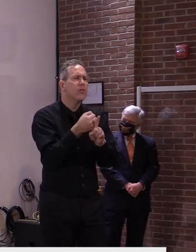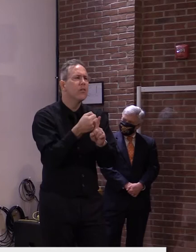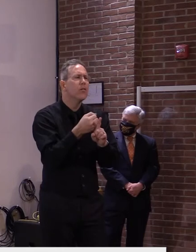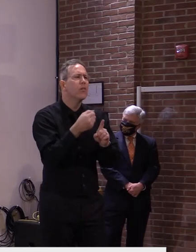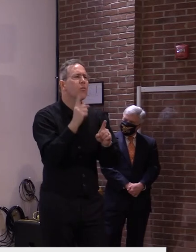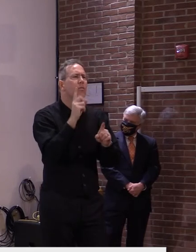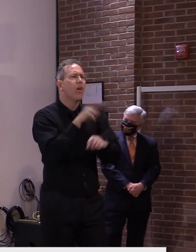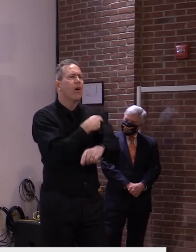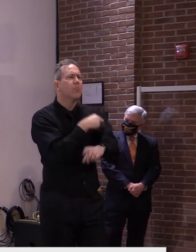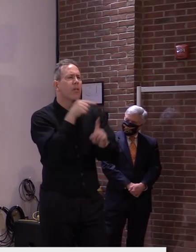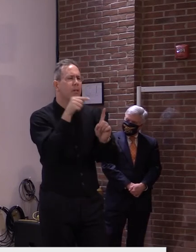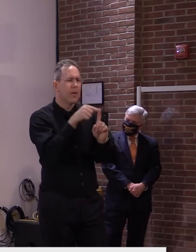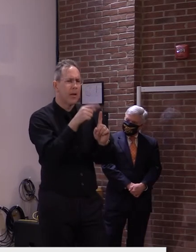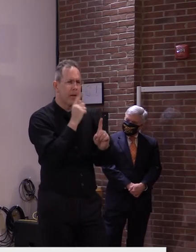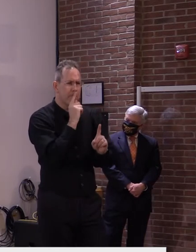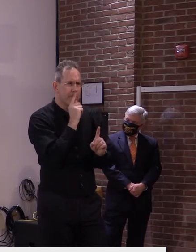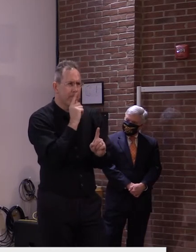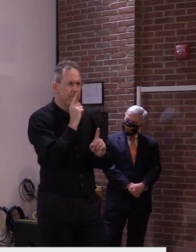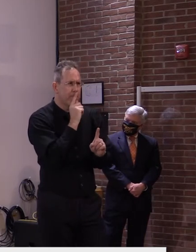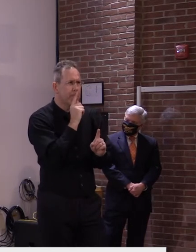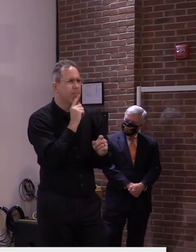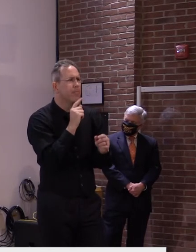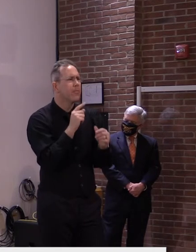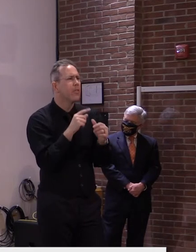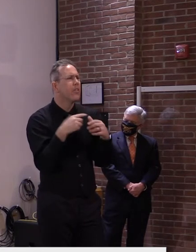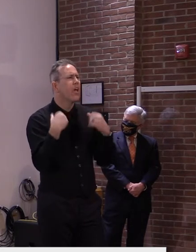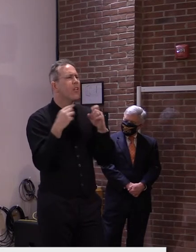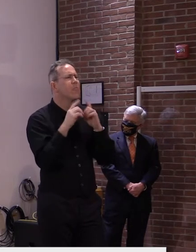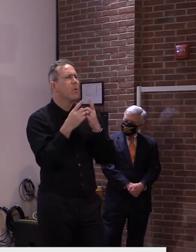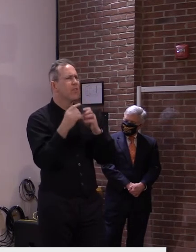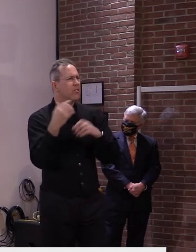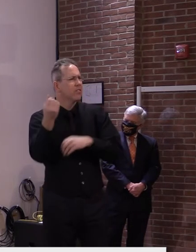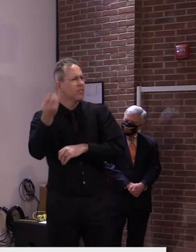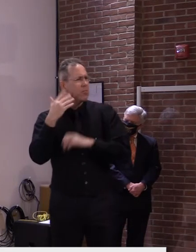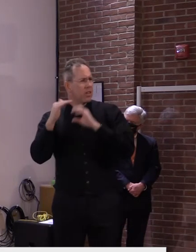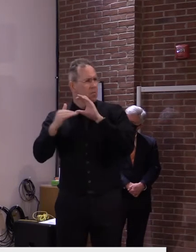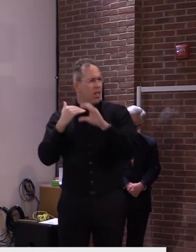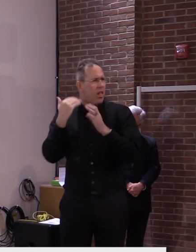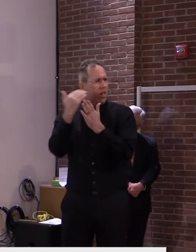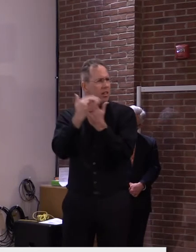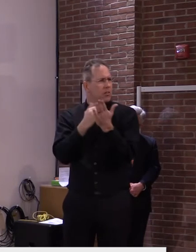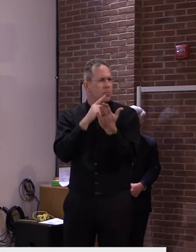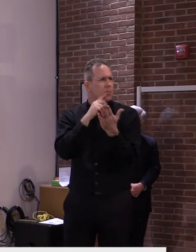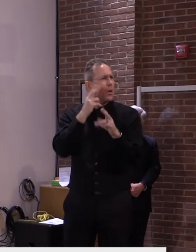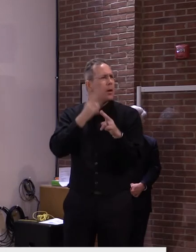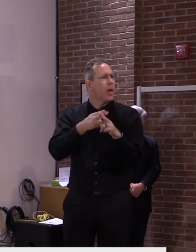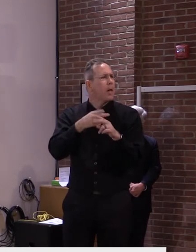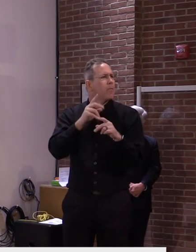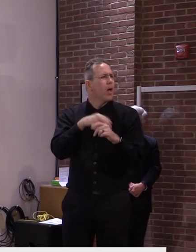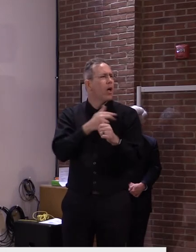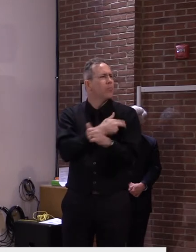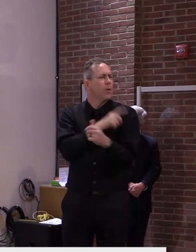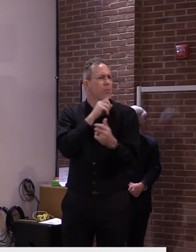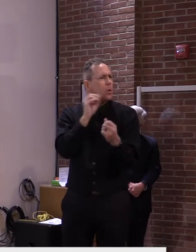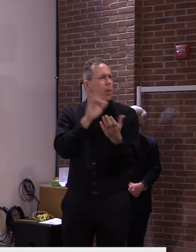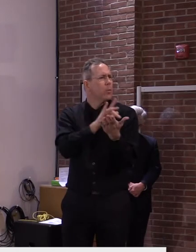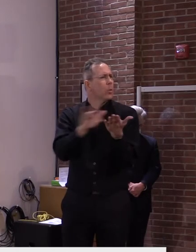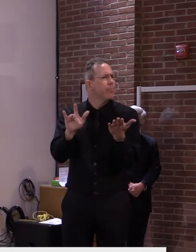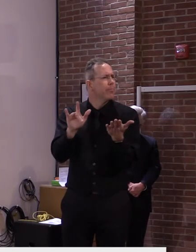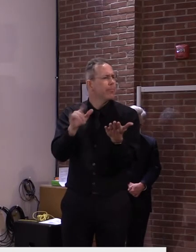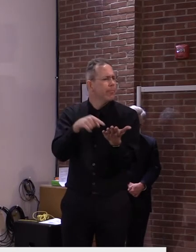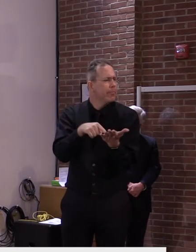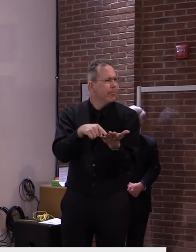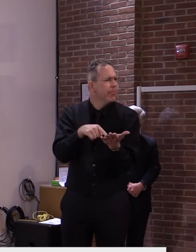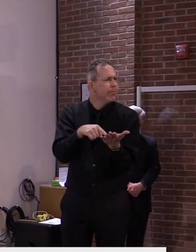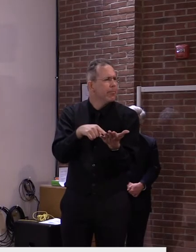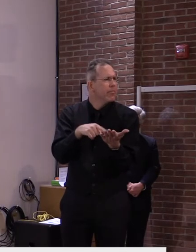The health department sent the list, but it withheld the name of the hospital. Yet the public list includes